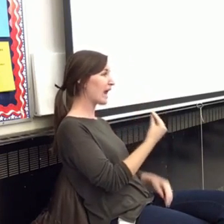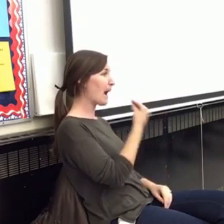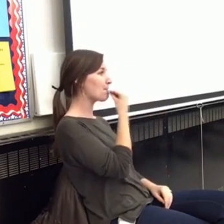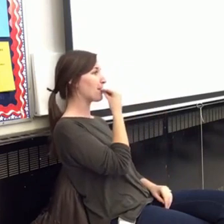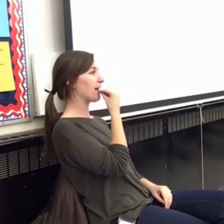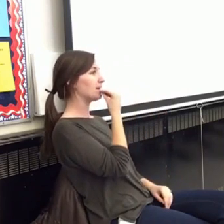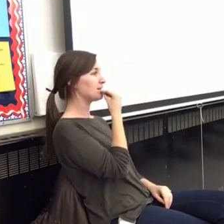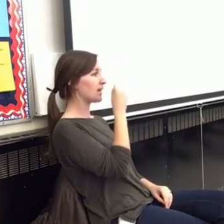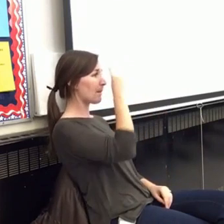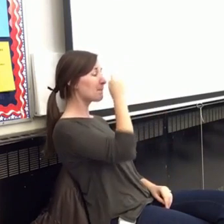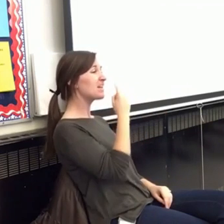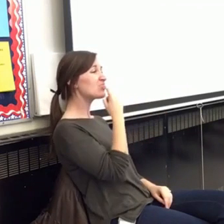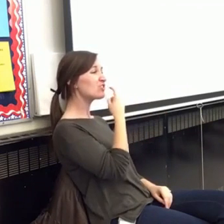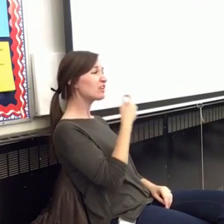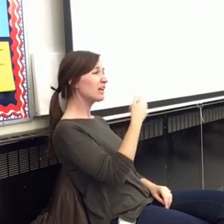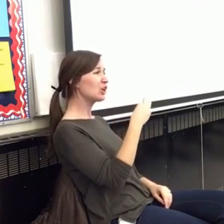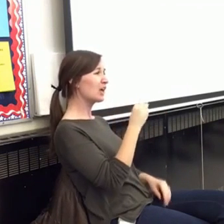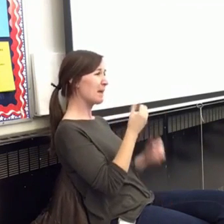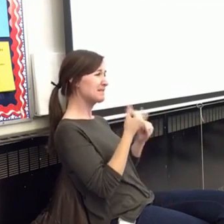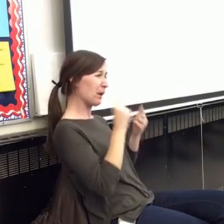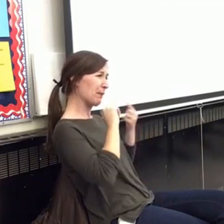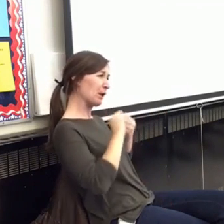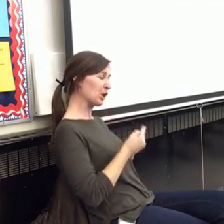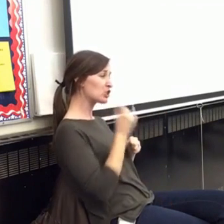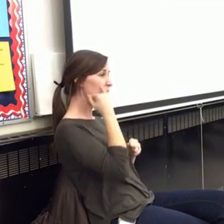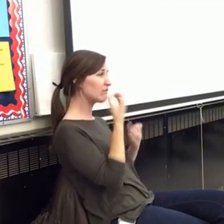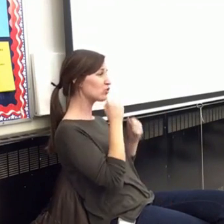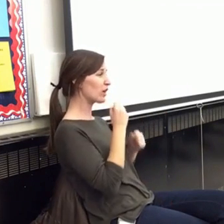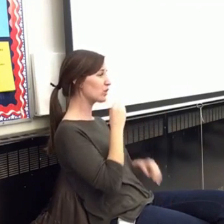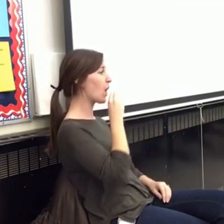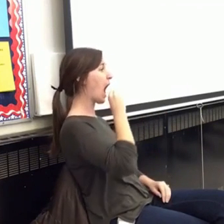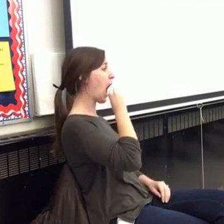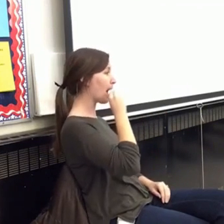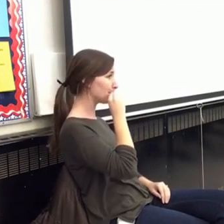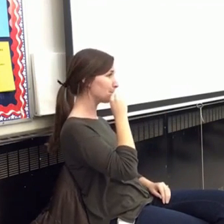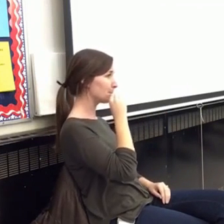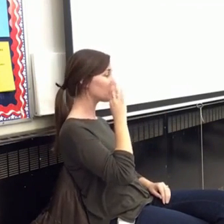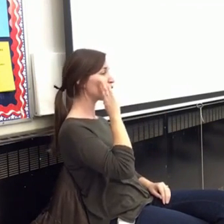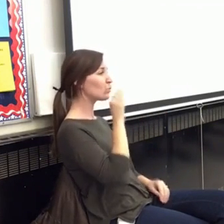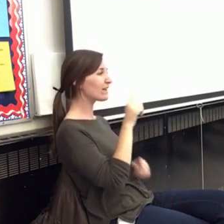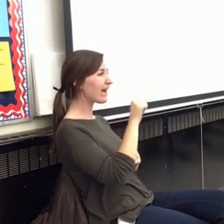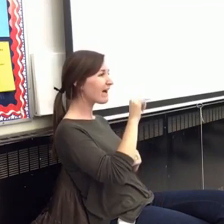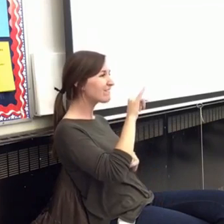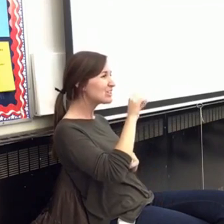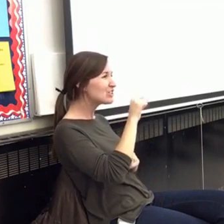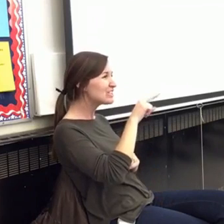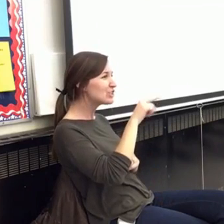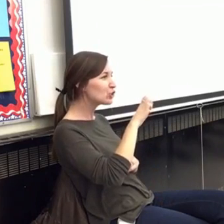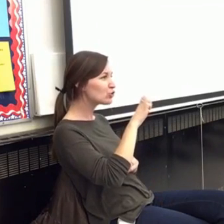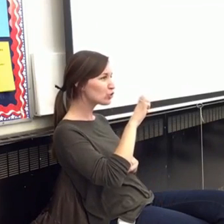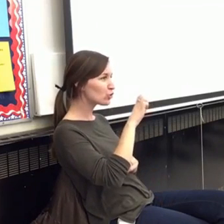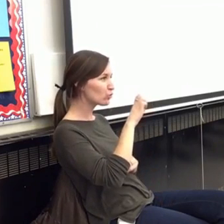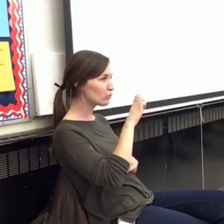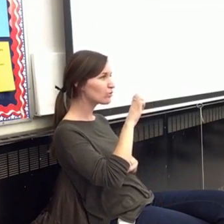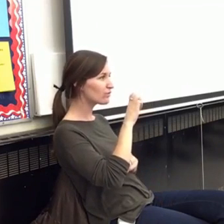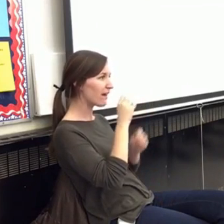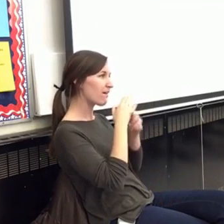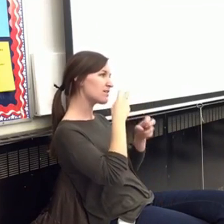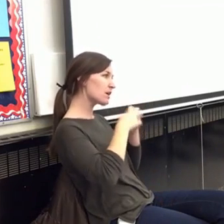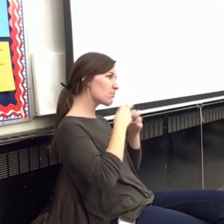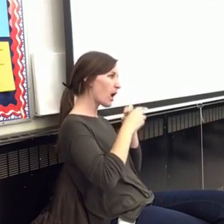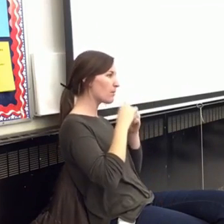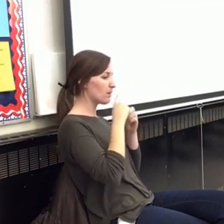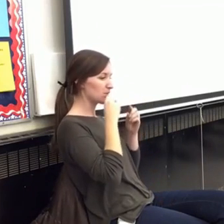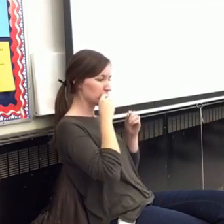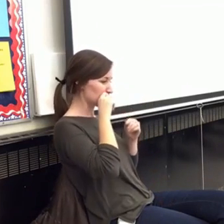gums are so sore that if you bite, you literally have tissue falling out of your gums. Yeah, it's awful. Now there is, though,